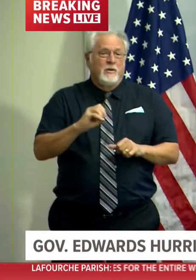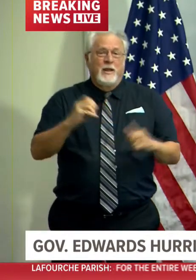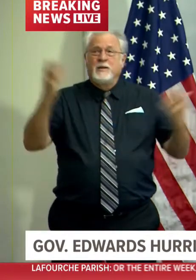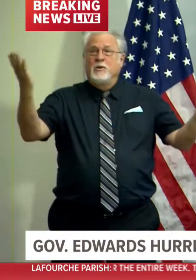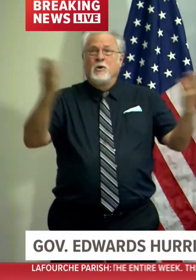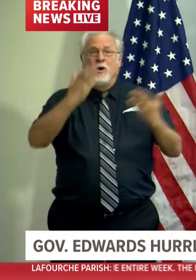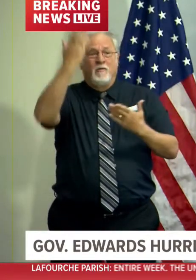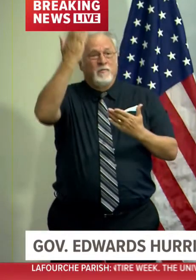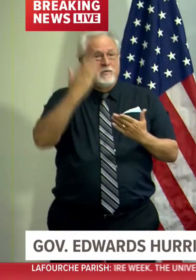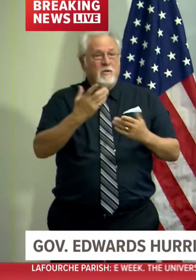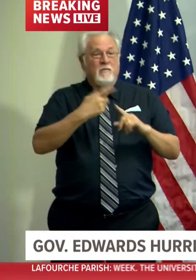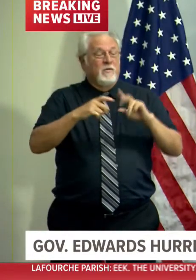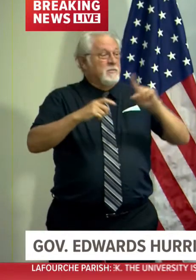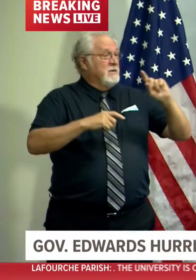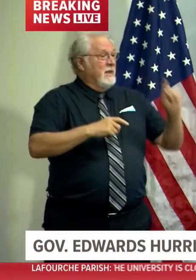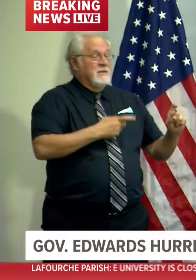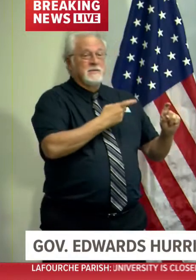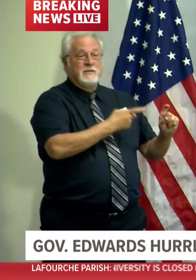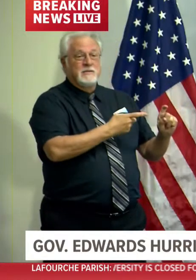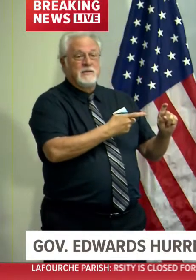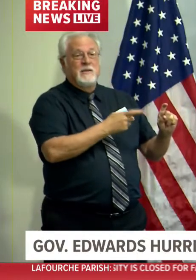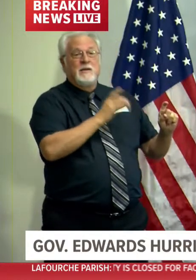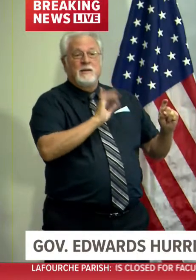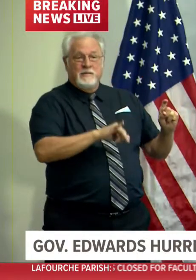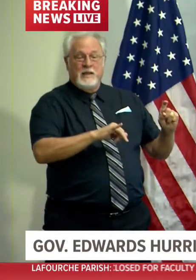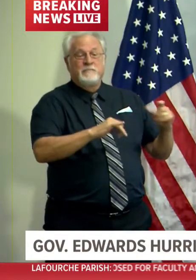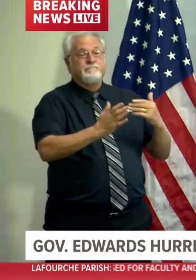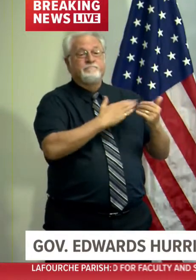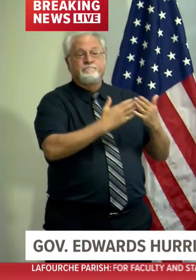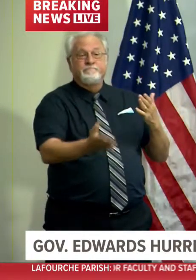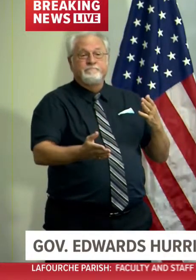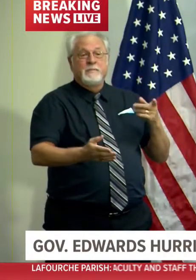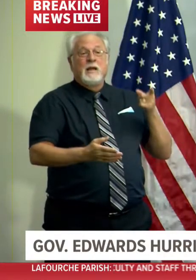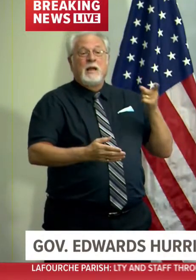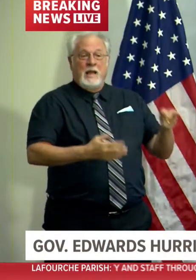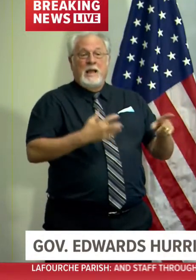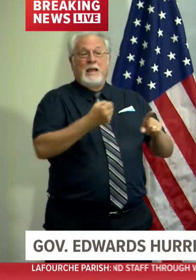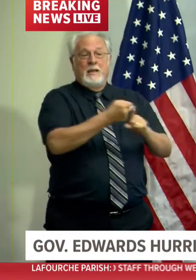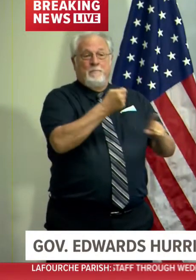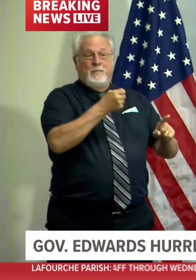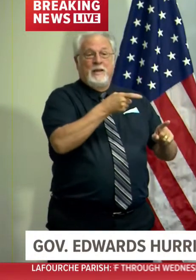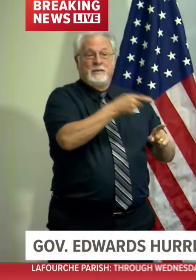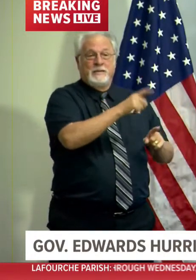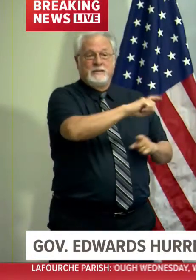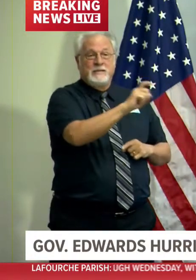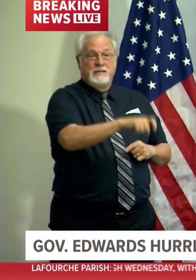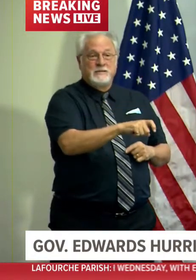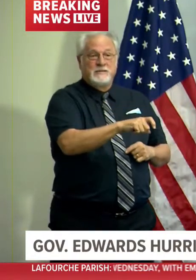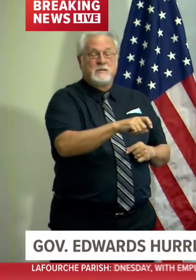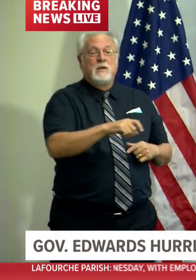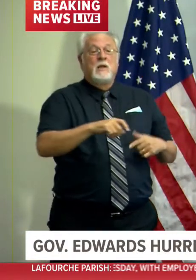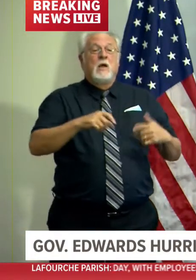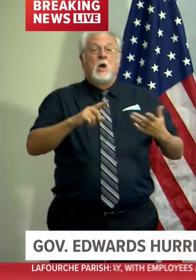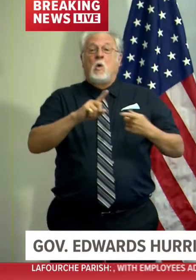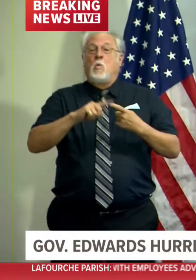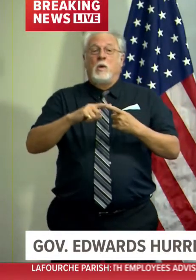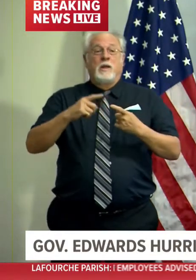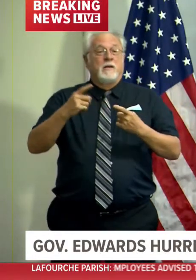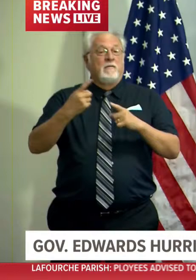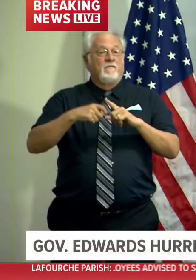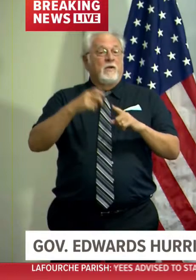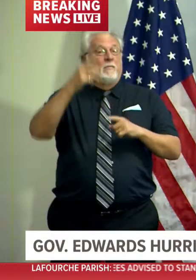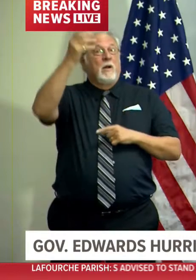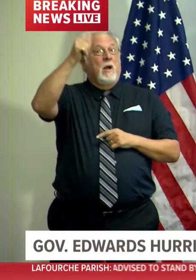of support came from Texas, that was despite the fact that there was some impact from this storm in Texas. And when it came from